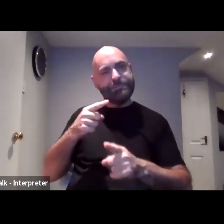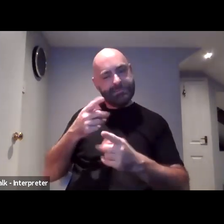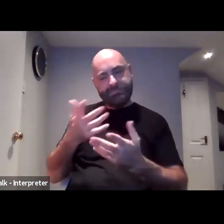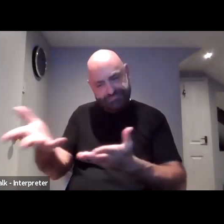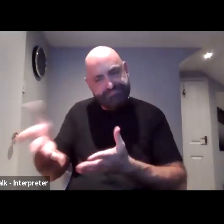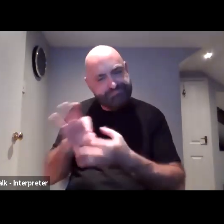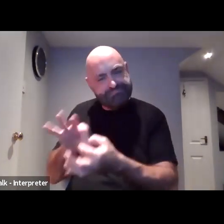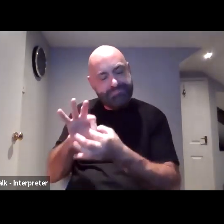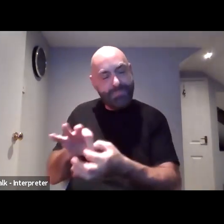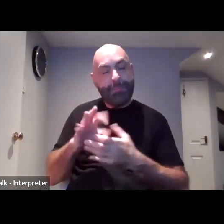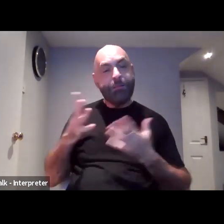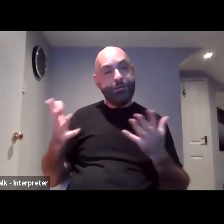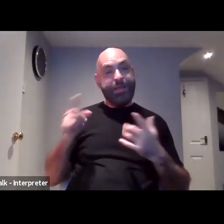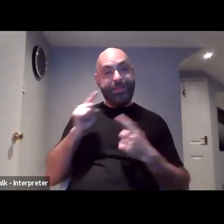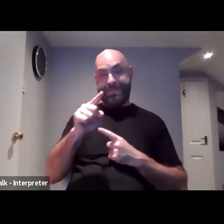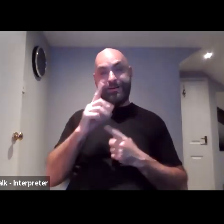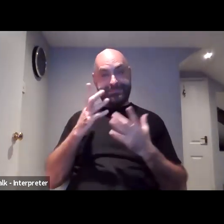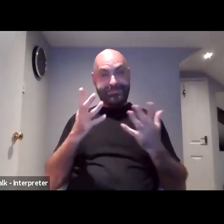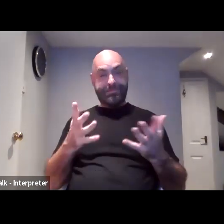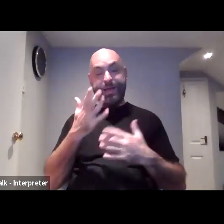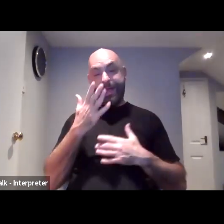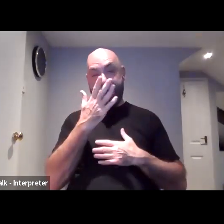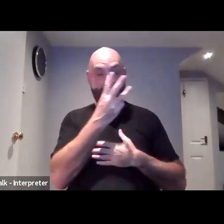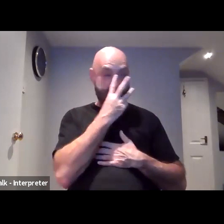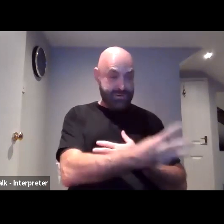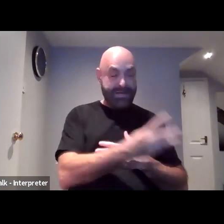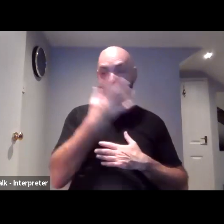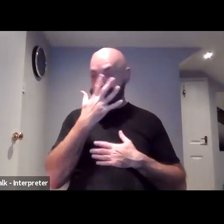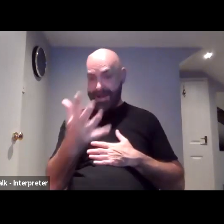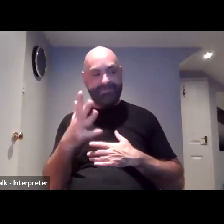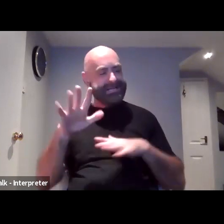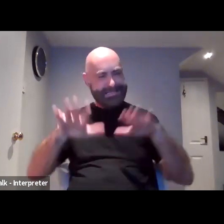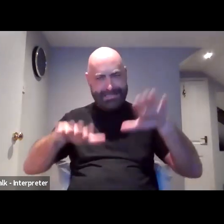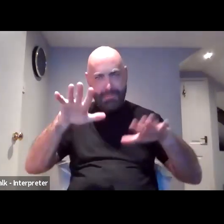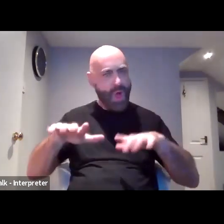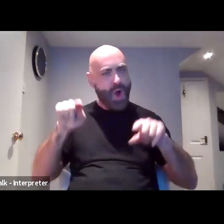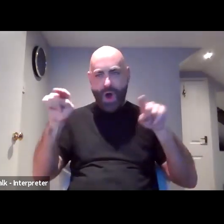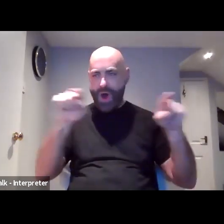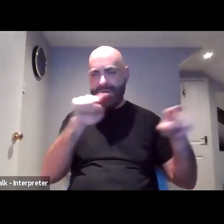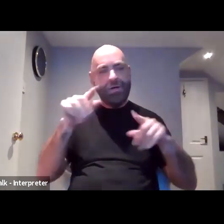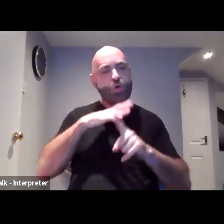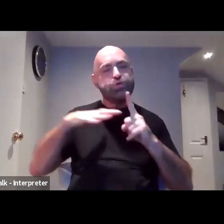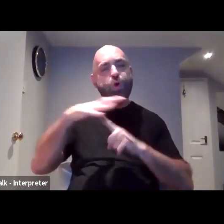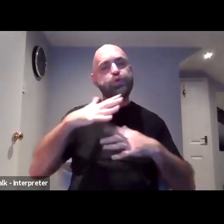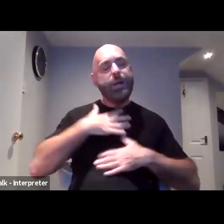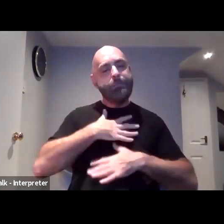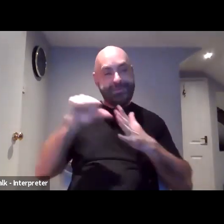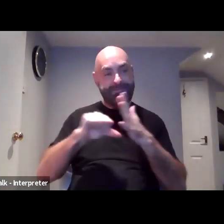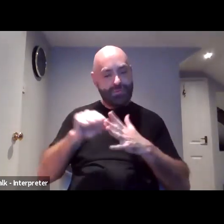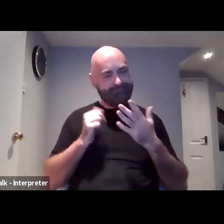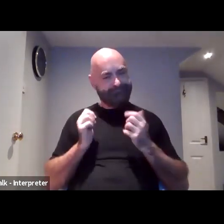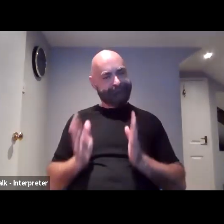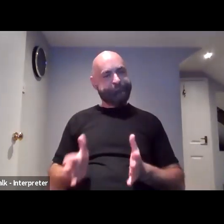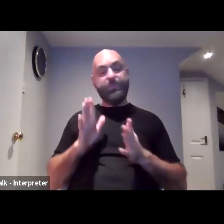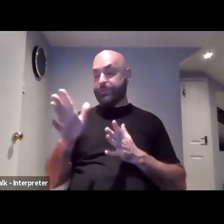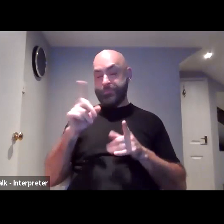about half of the social gradient at age 3 and at age 5 in socio-emotional difficulties. And these things